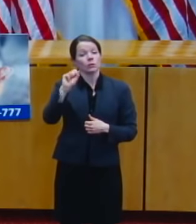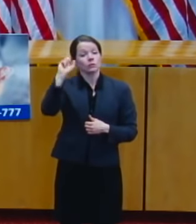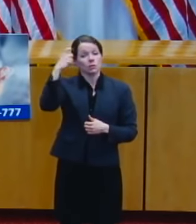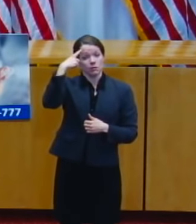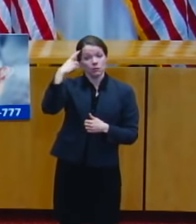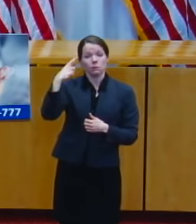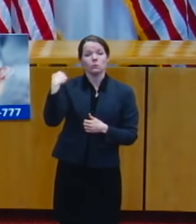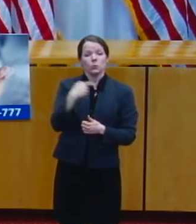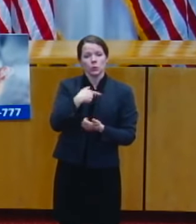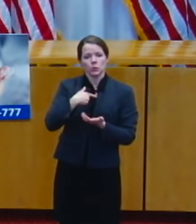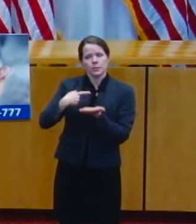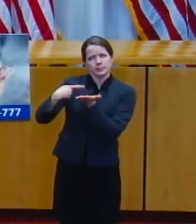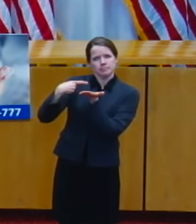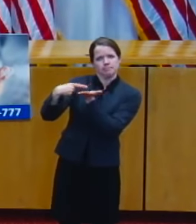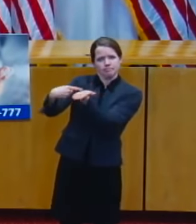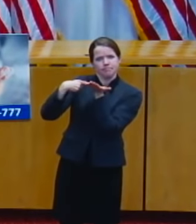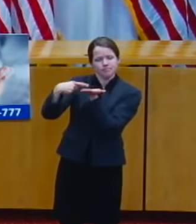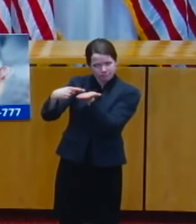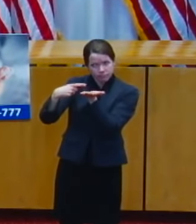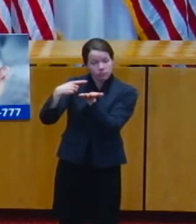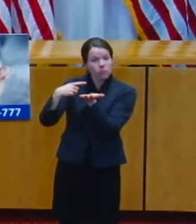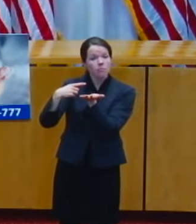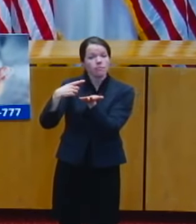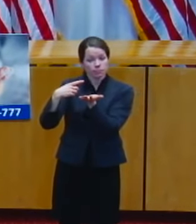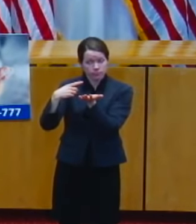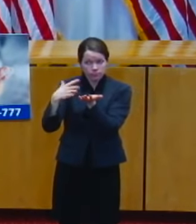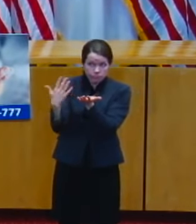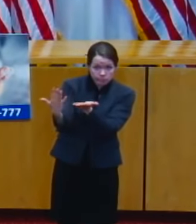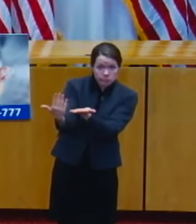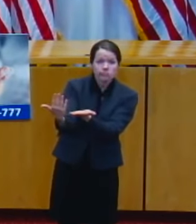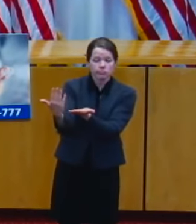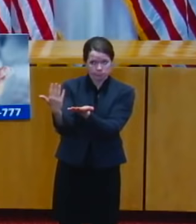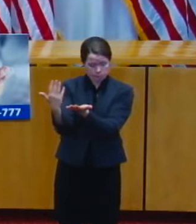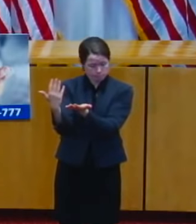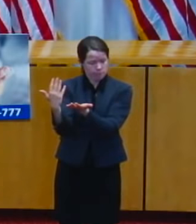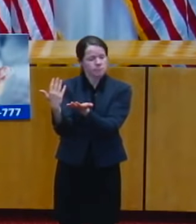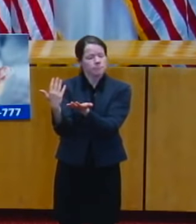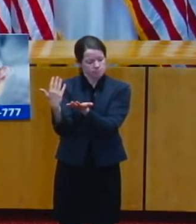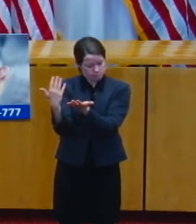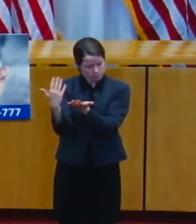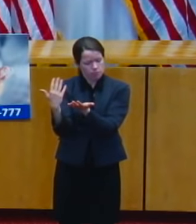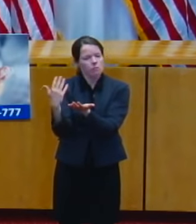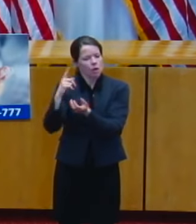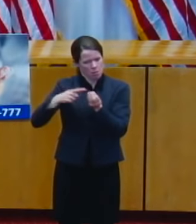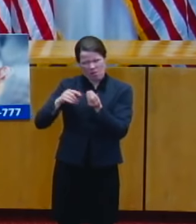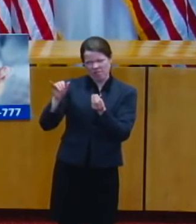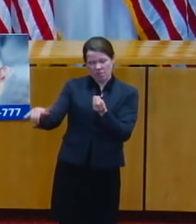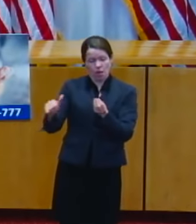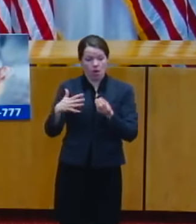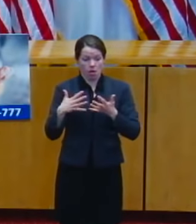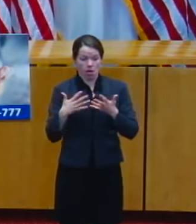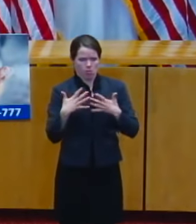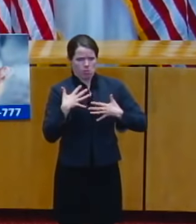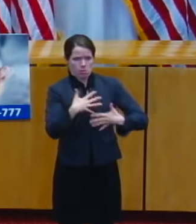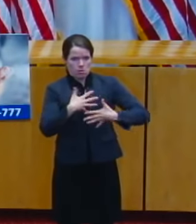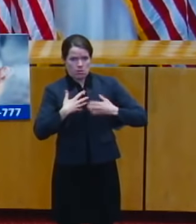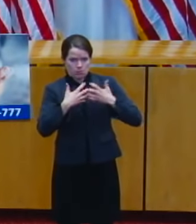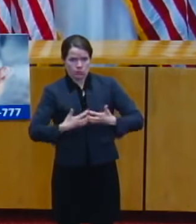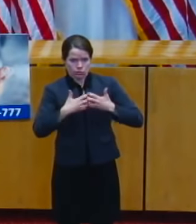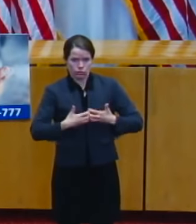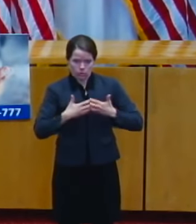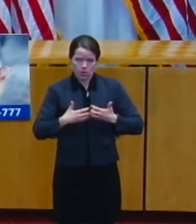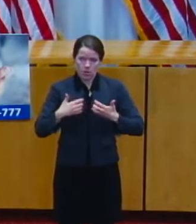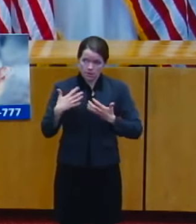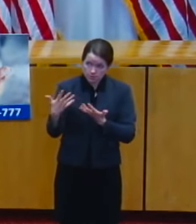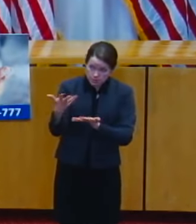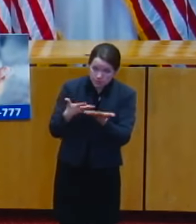ventilators, and it is my hope and my expectation that we will do better on